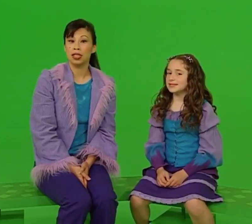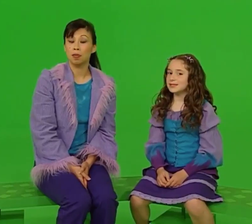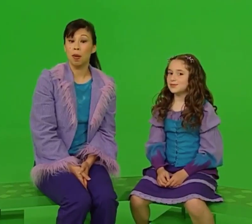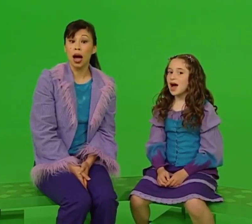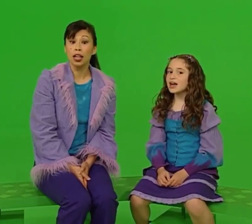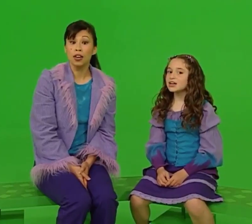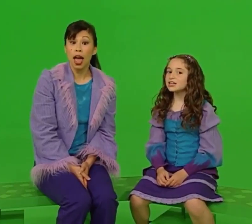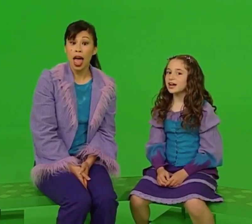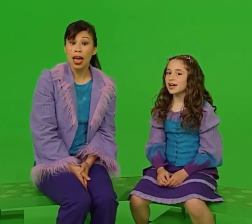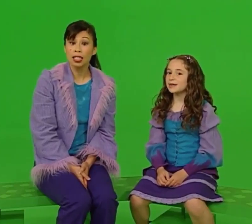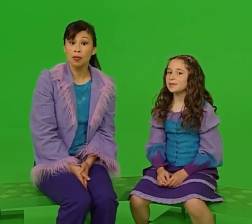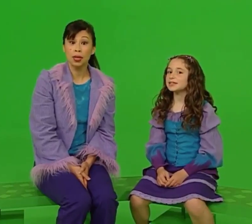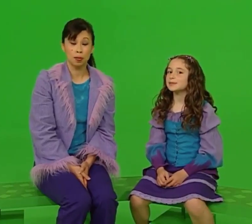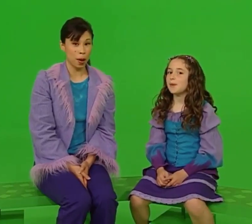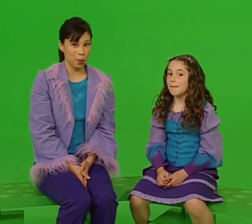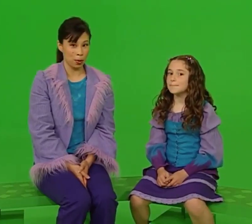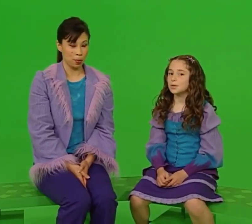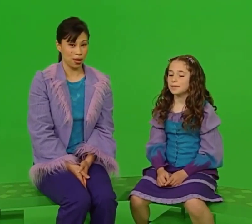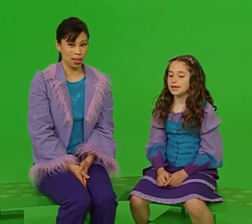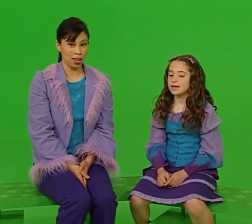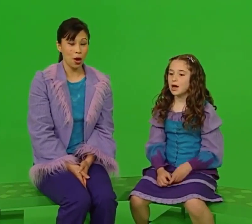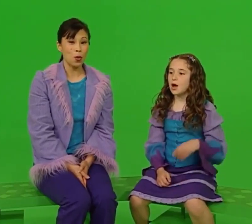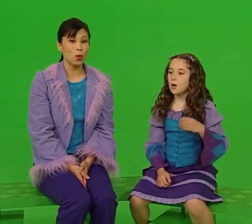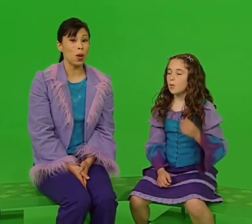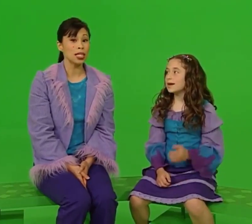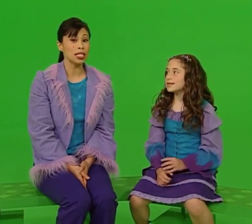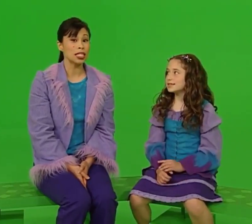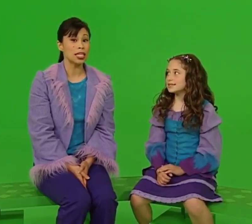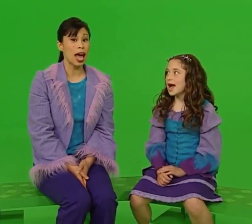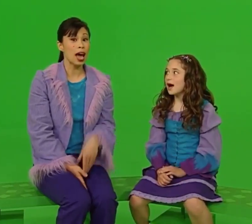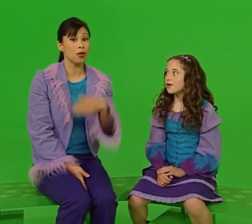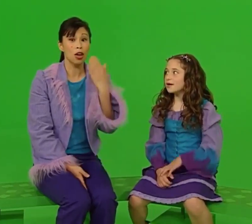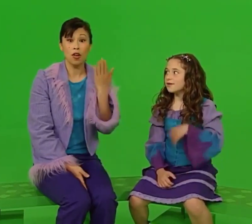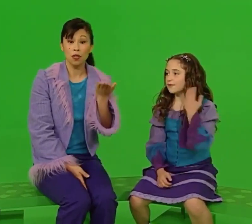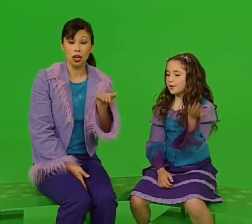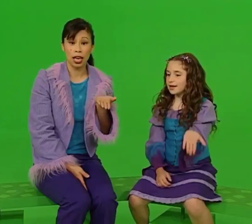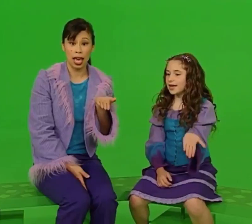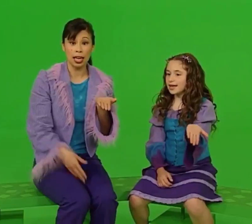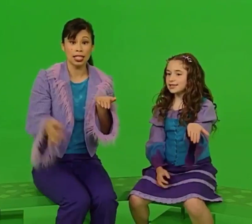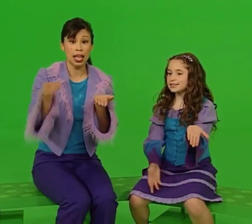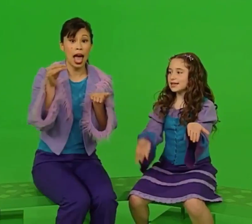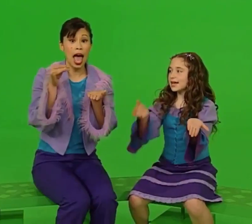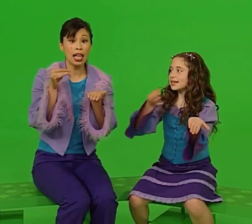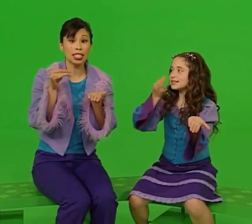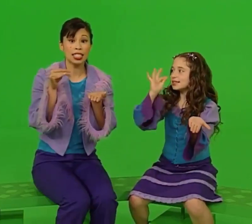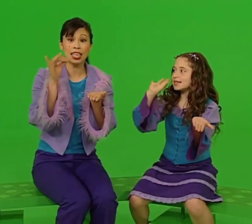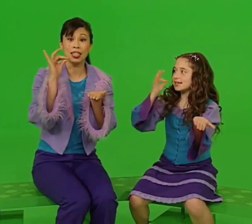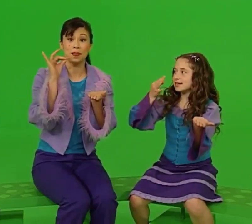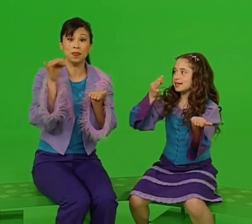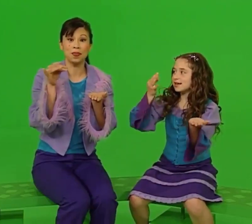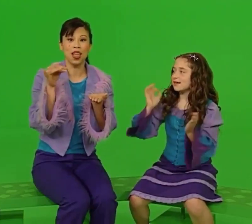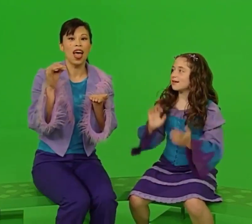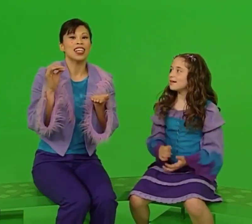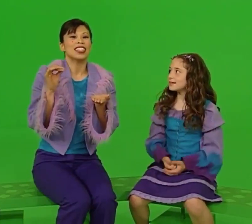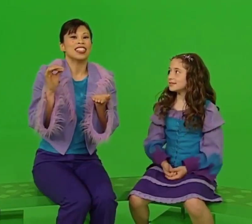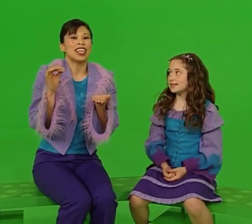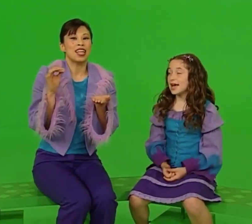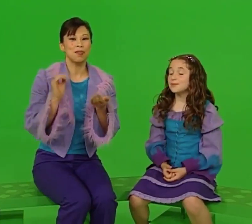Miss Spider and Miss Bumblebee went to town for cakes and tea. Said